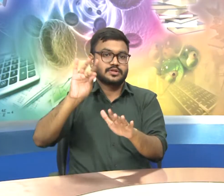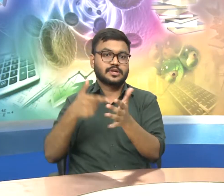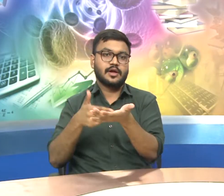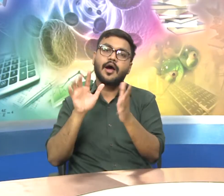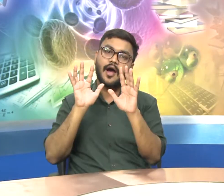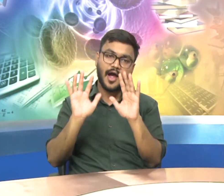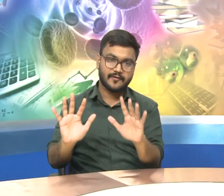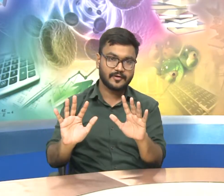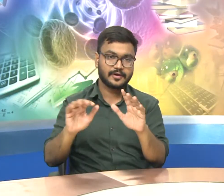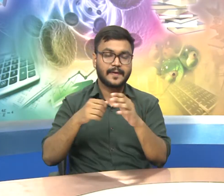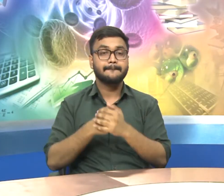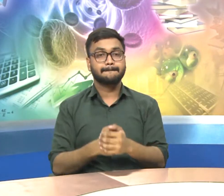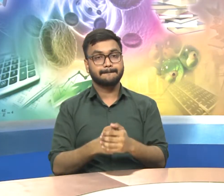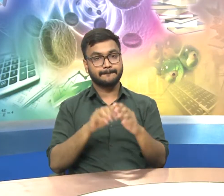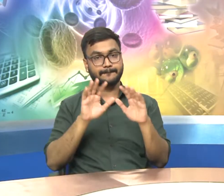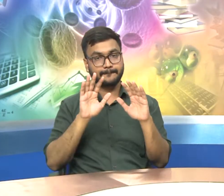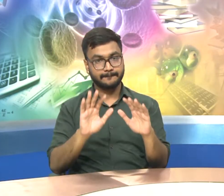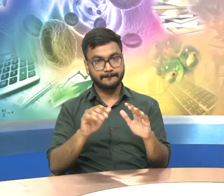moth had advantage.